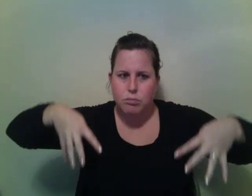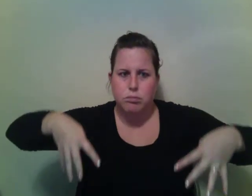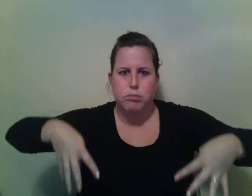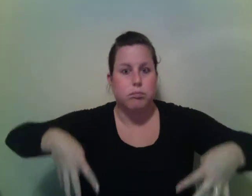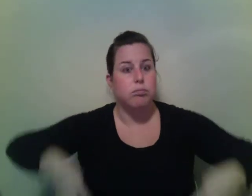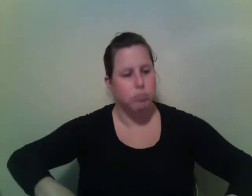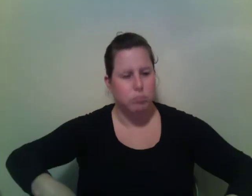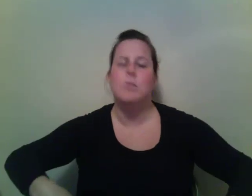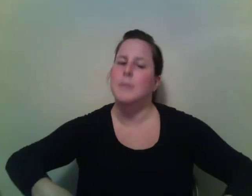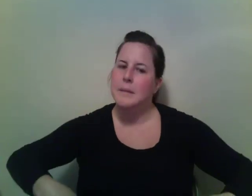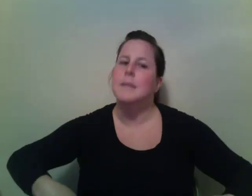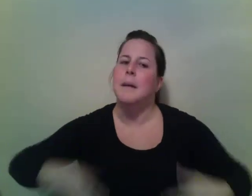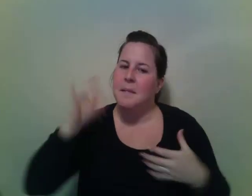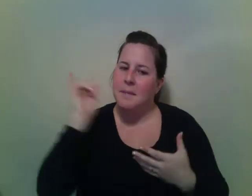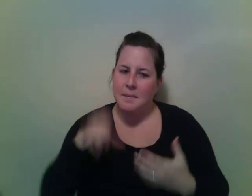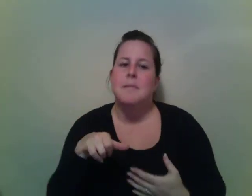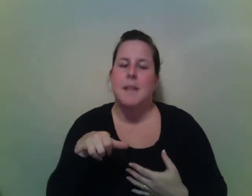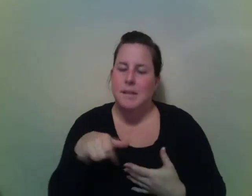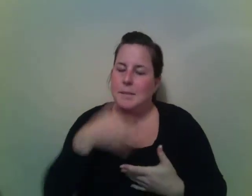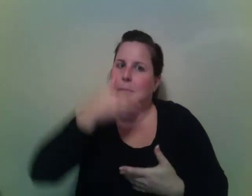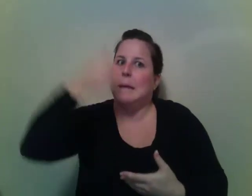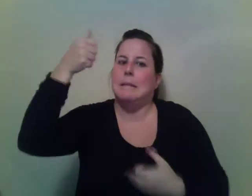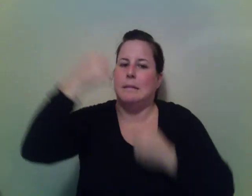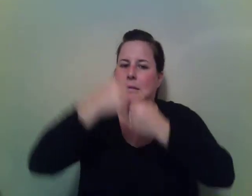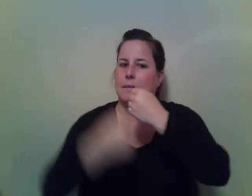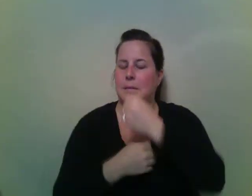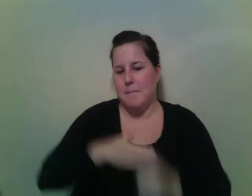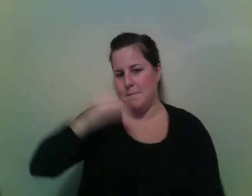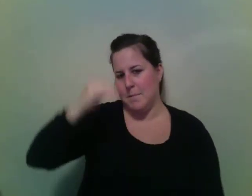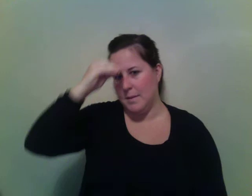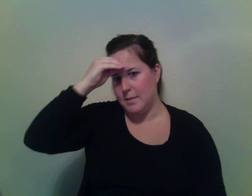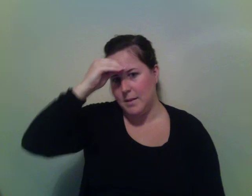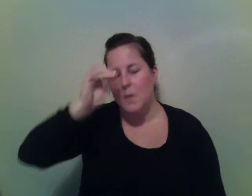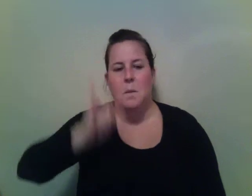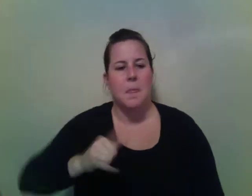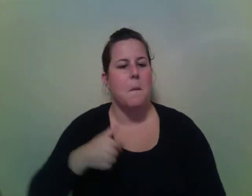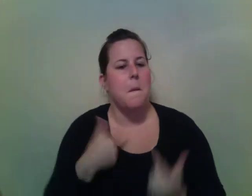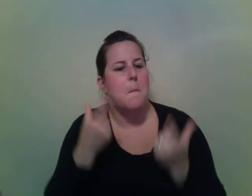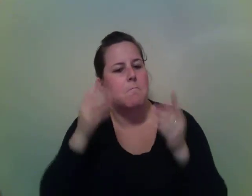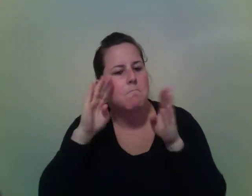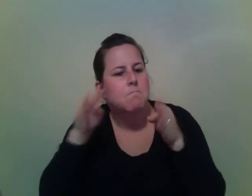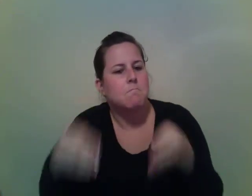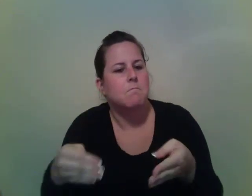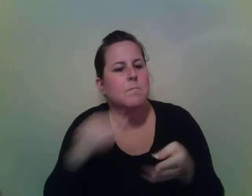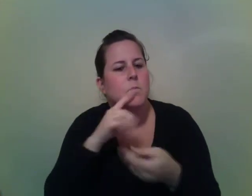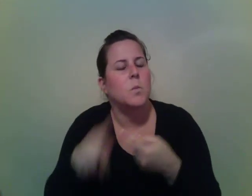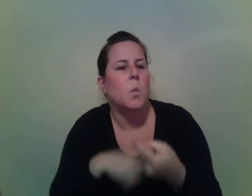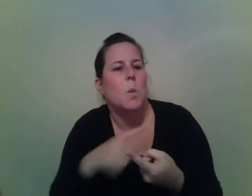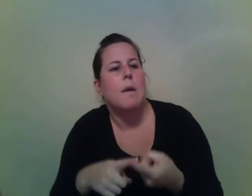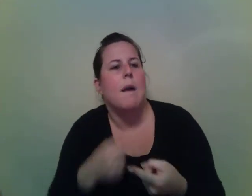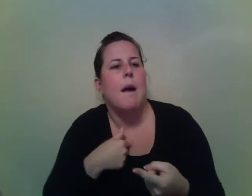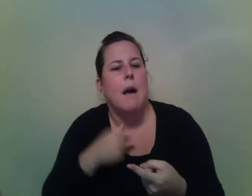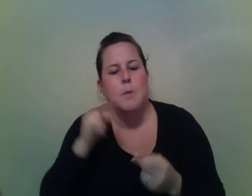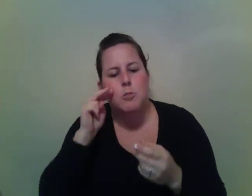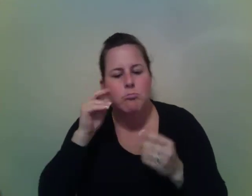that is a really solid foundation. And so that's kind of what I look at when I am looking at my downline viewer.